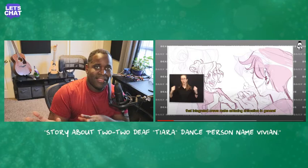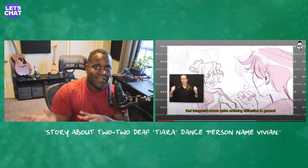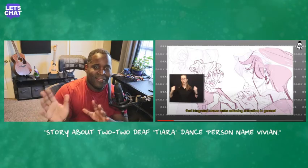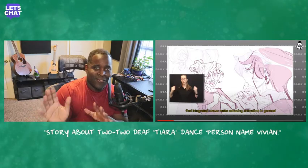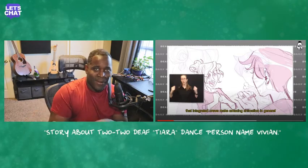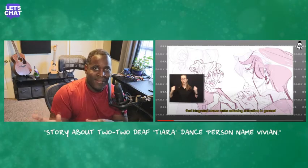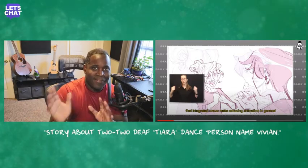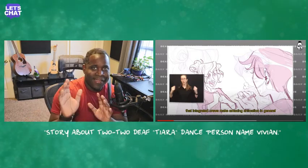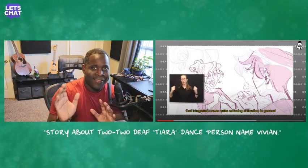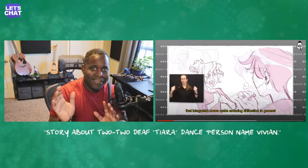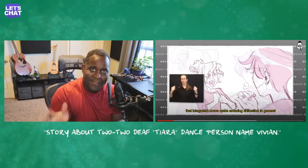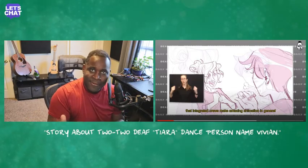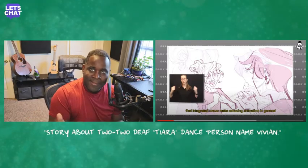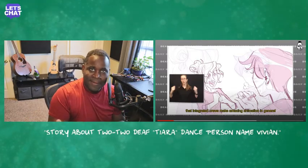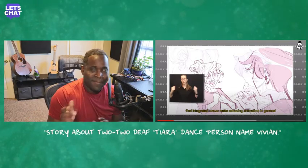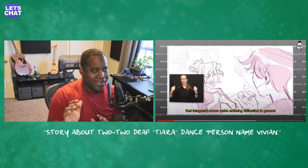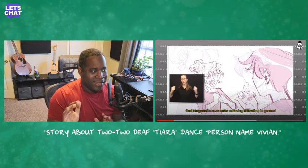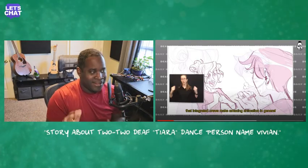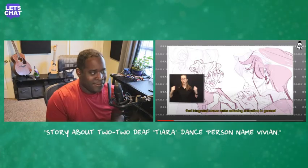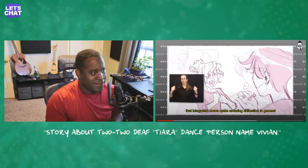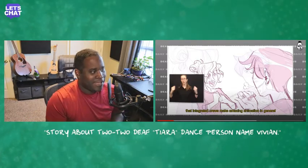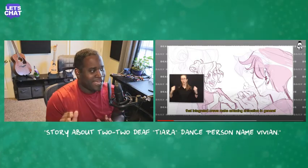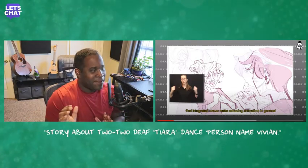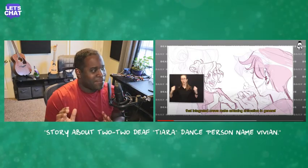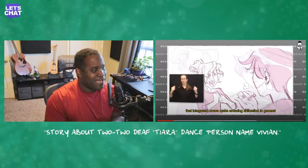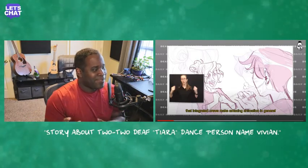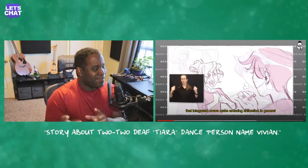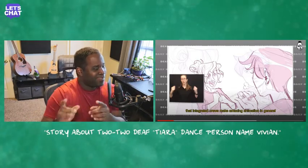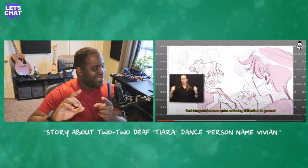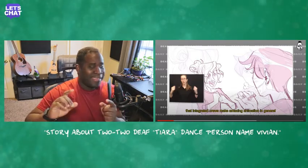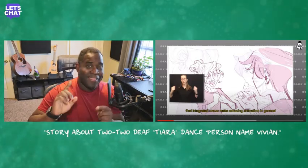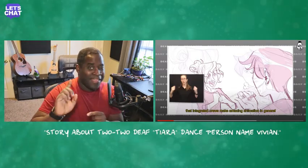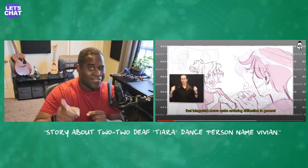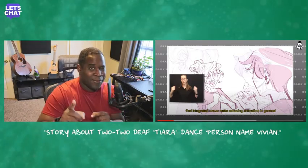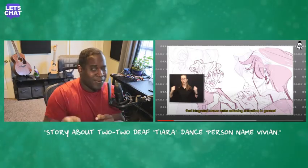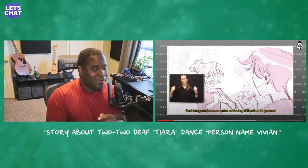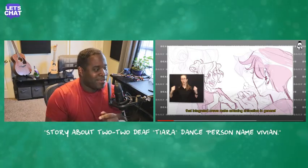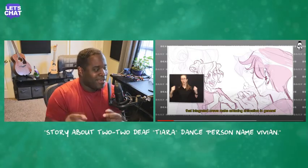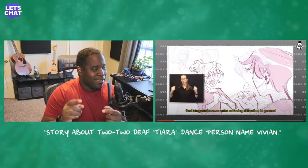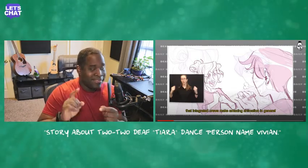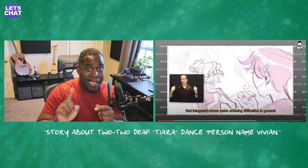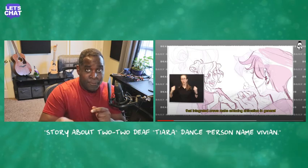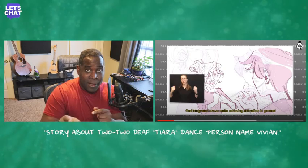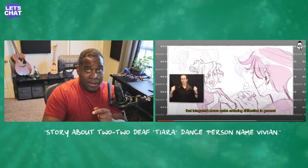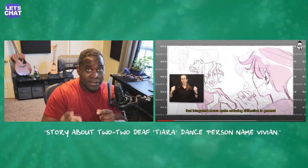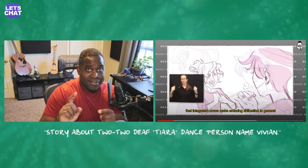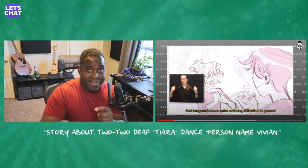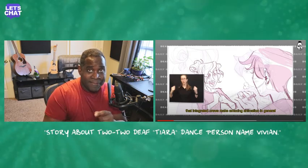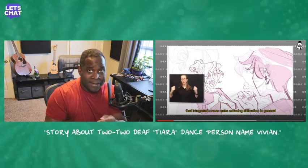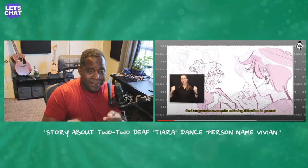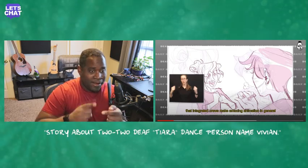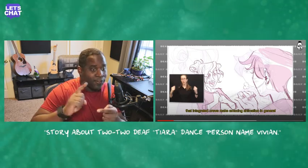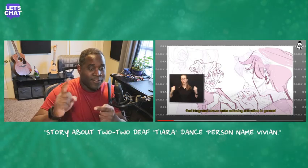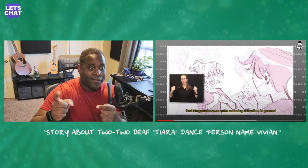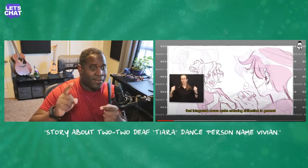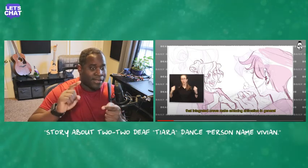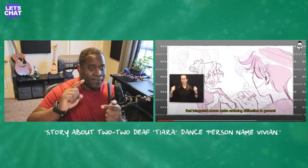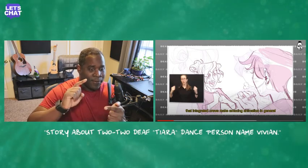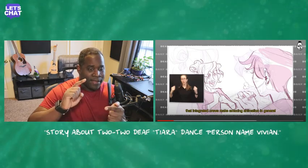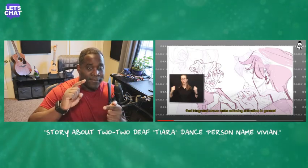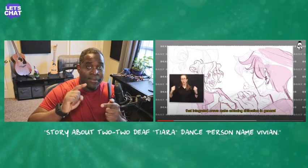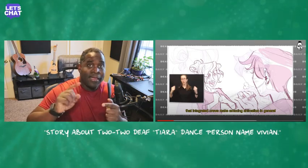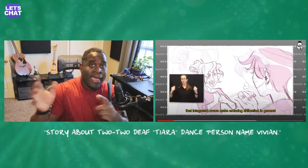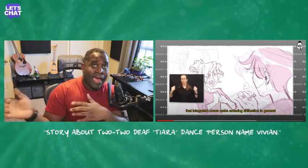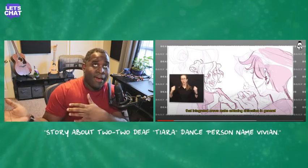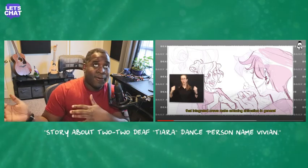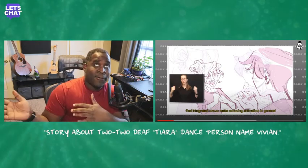is a stylistic choice that is interesting and different, and I'm not used to seeing it, and that's cool. Not wrong. It's definitely not wrong. It's just a different